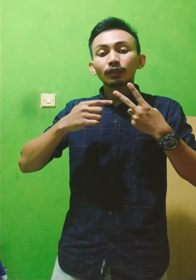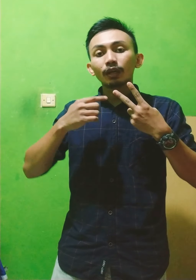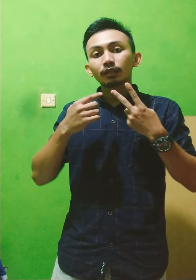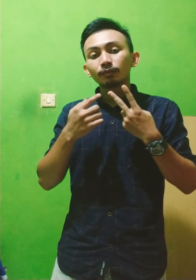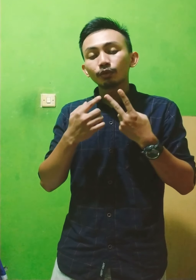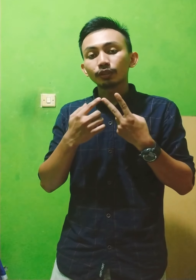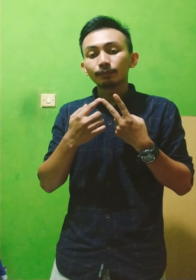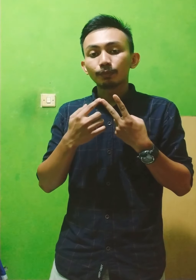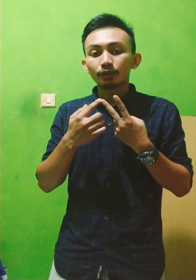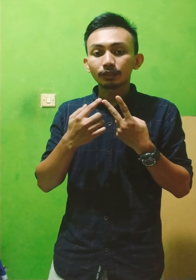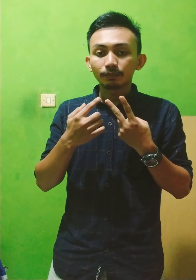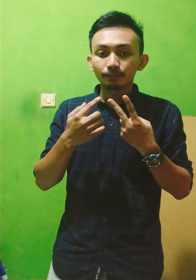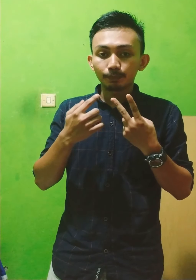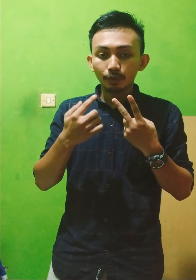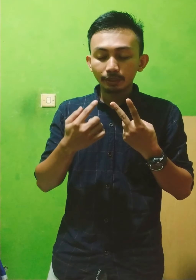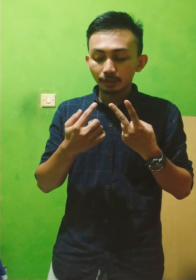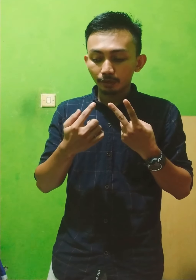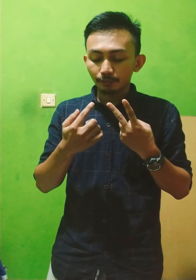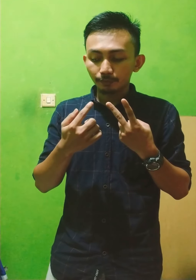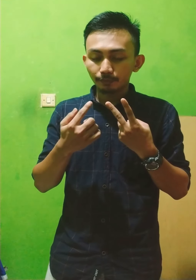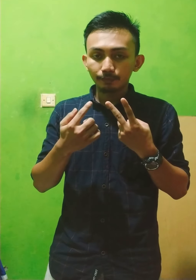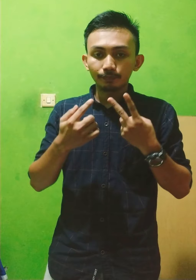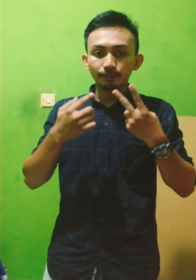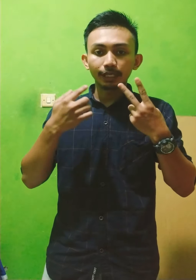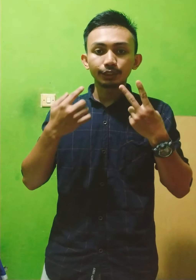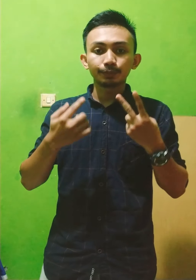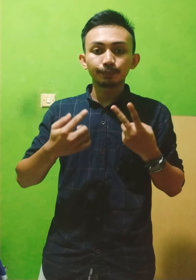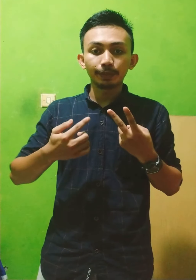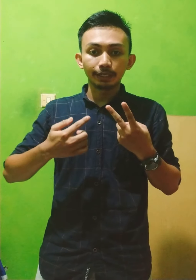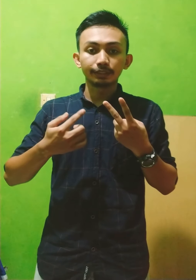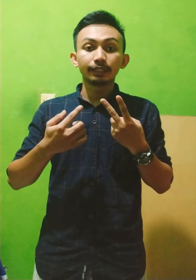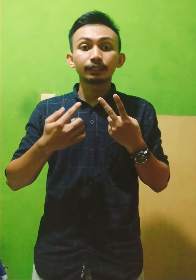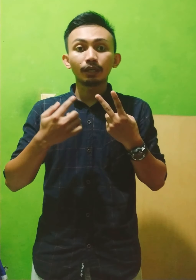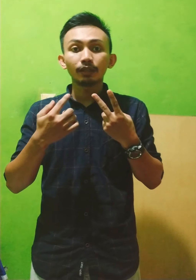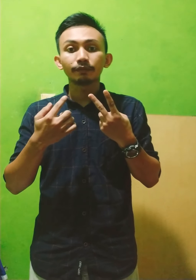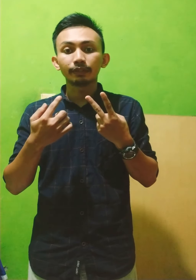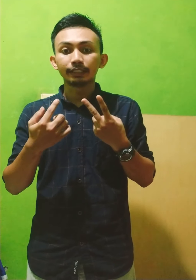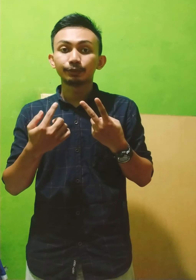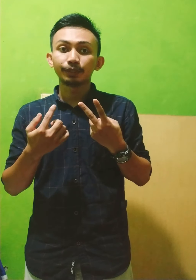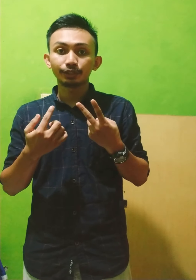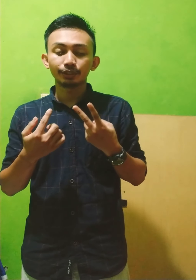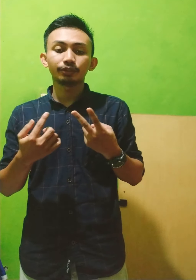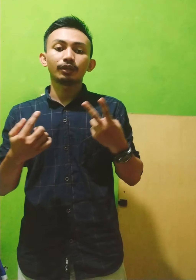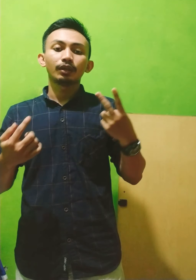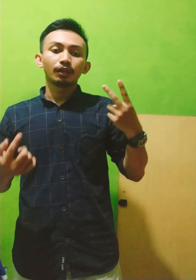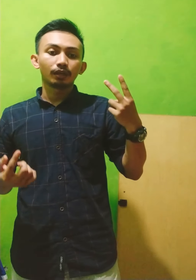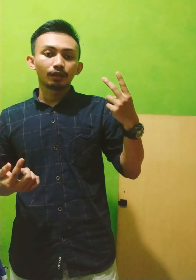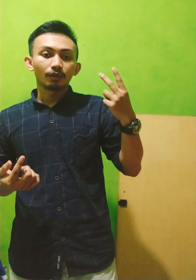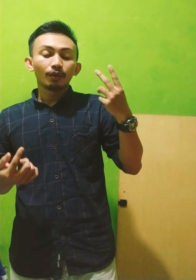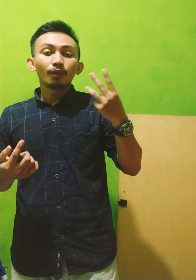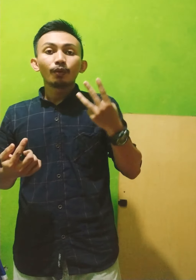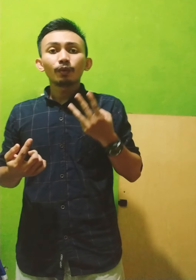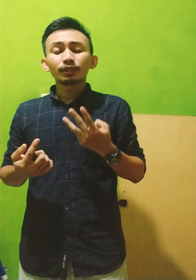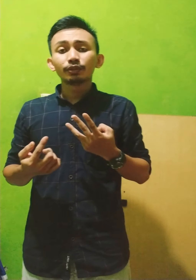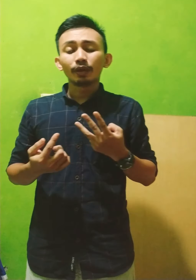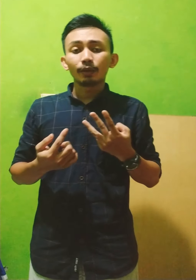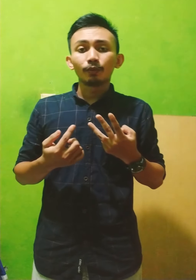are the most important point of my speech that convey this message? uh, what do I